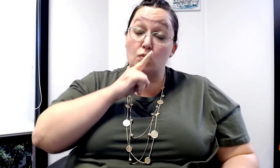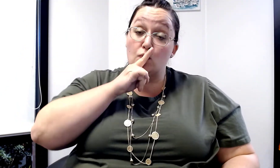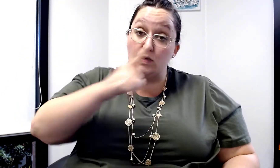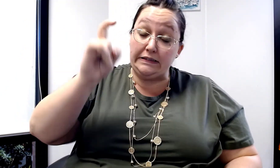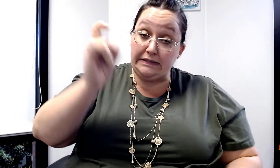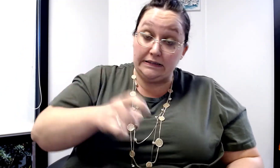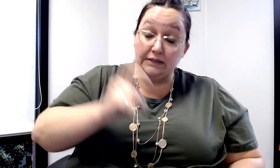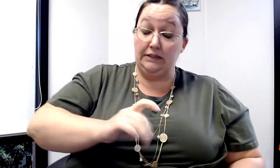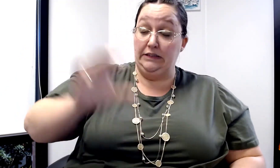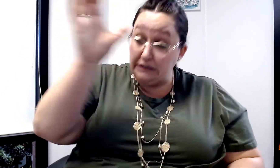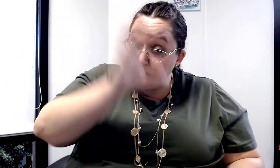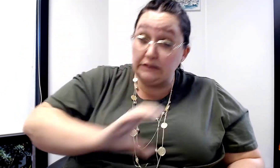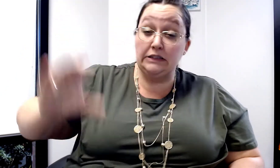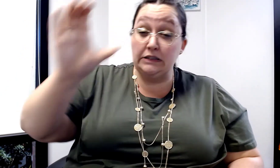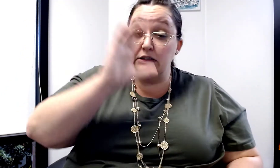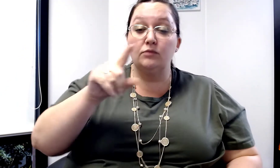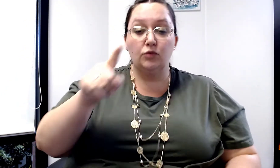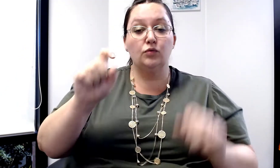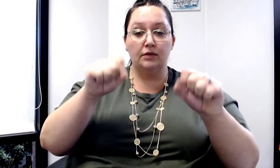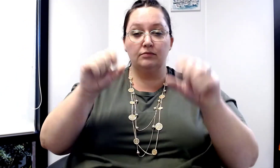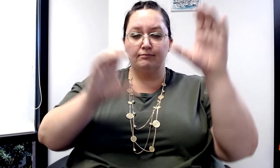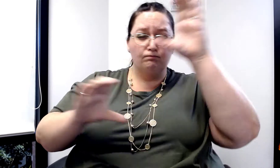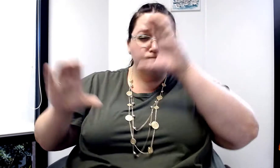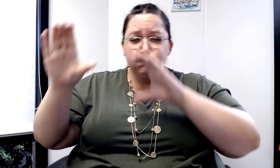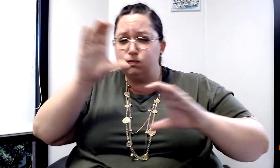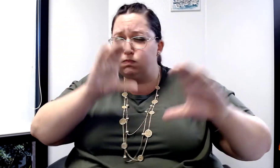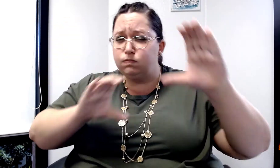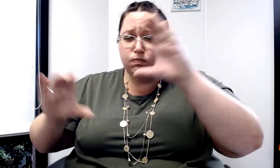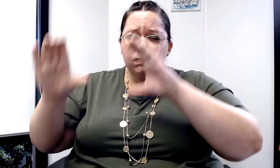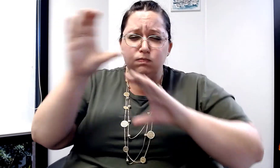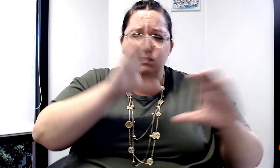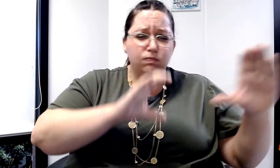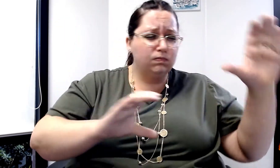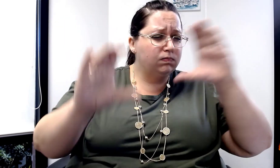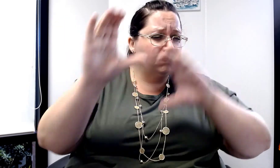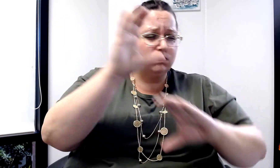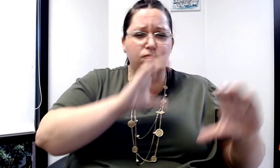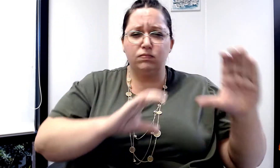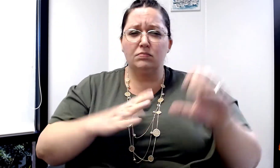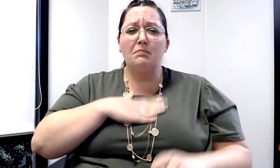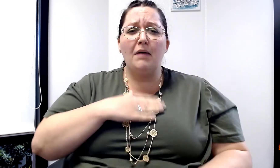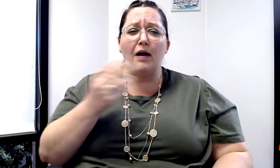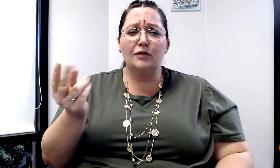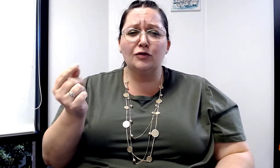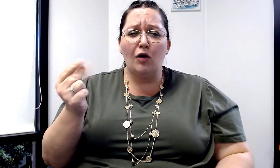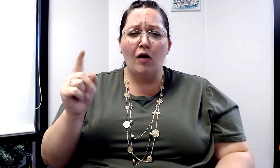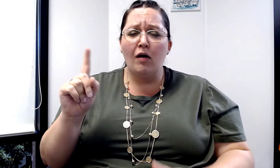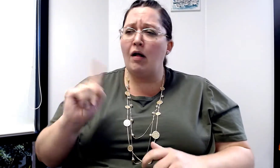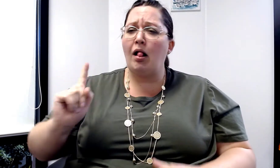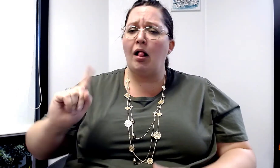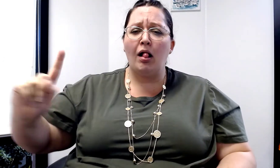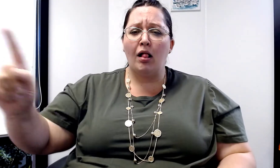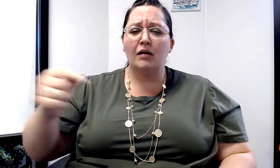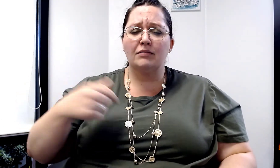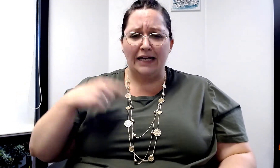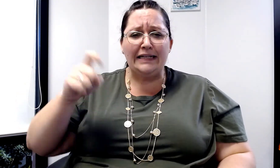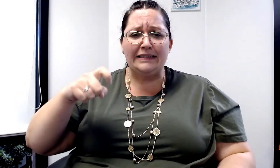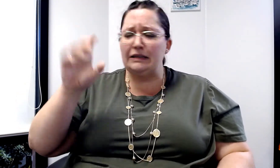it? If you really need to find something, right, you can use 2 hands. Right? Squint your eyes. Right? My dog